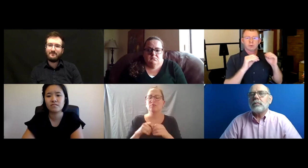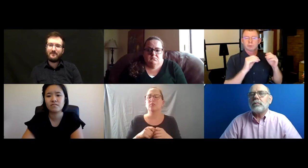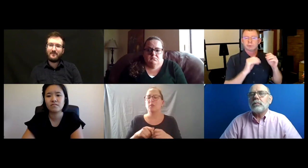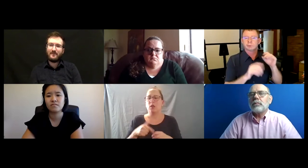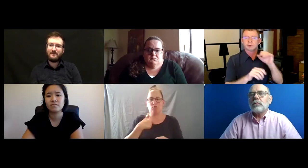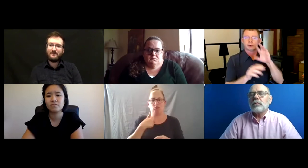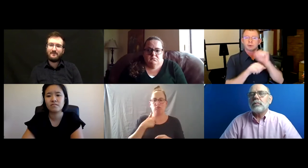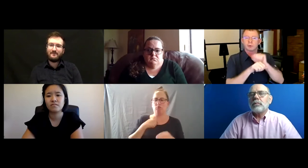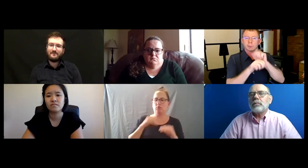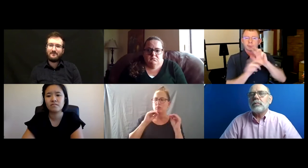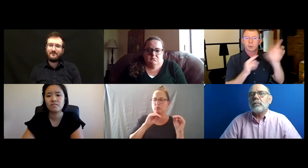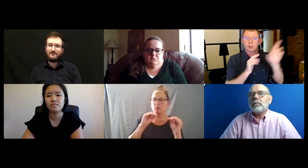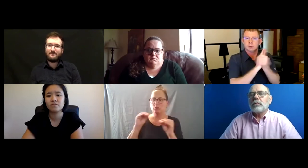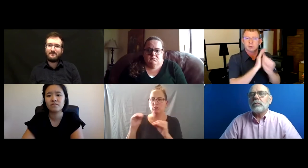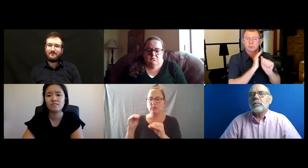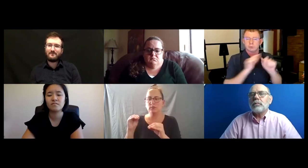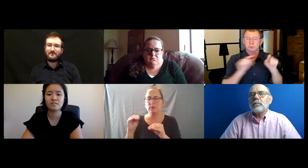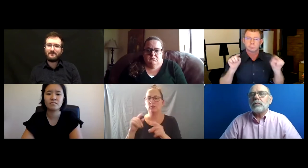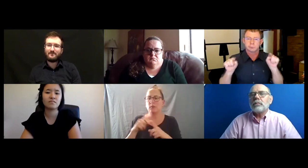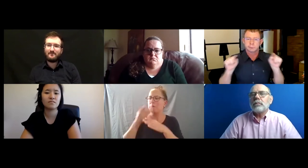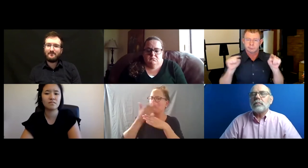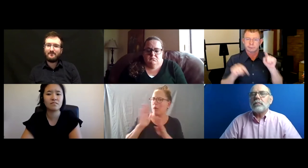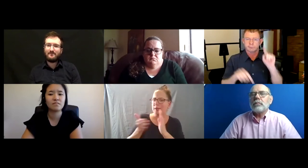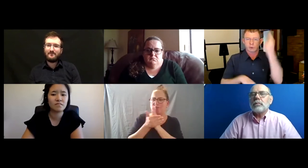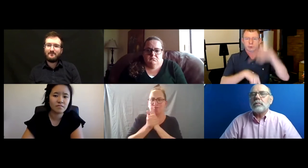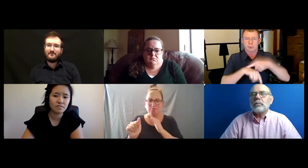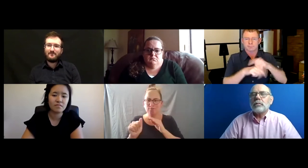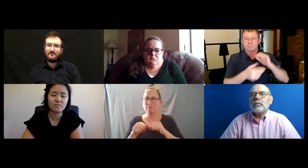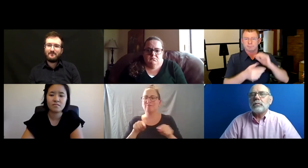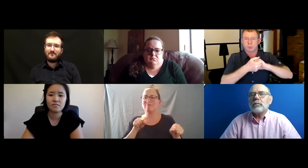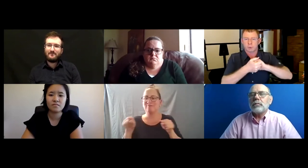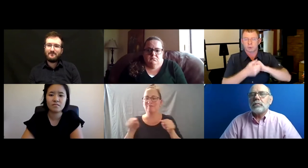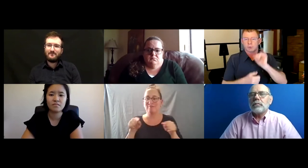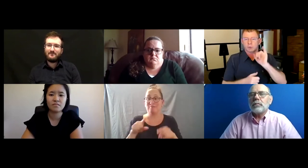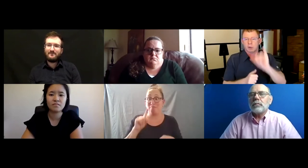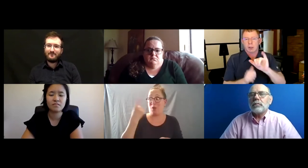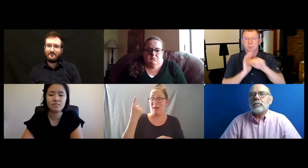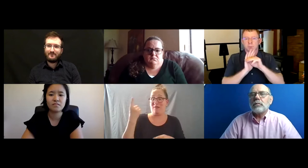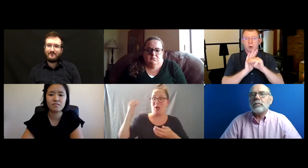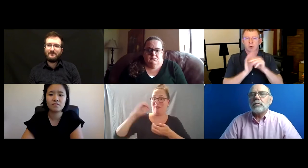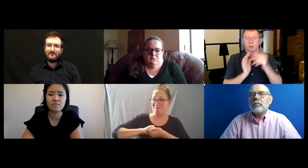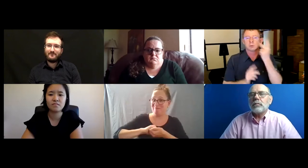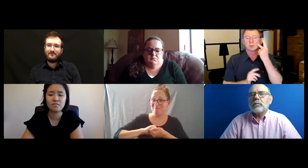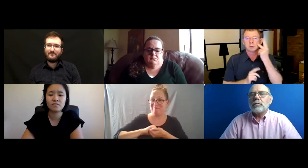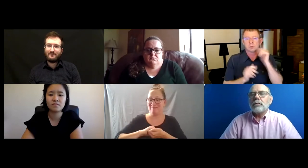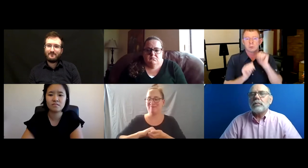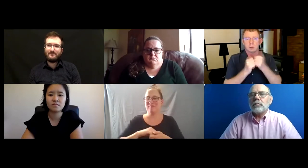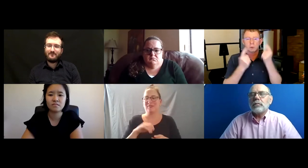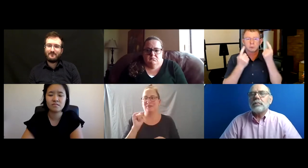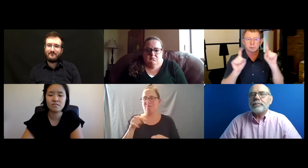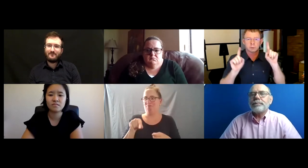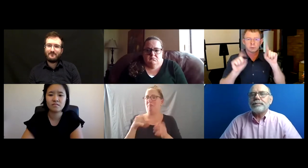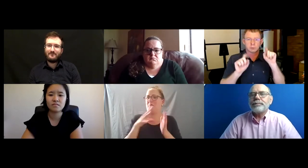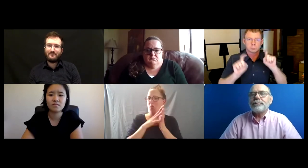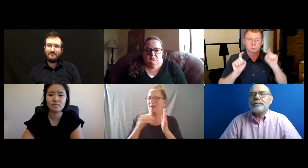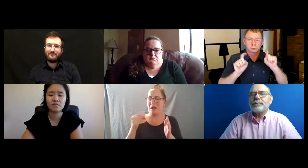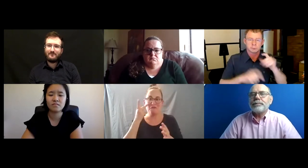work in the field of landscaping, and they teach deaf and hard of hearing students to be able to work in that